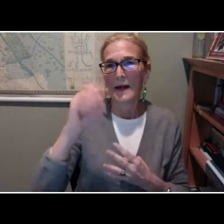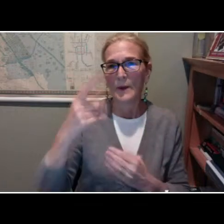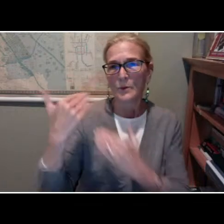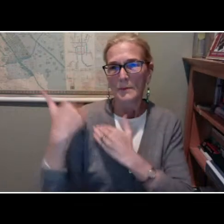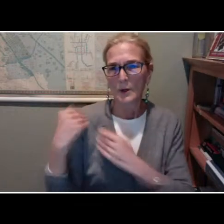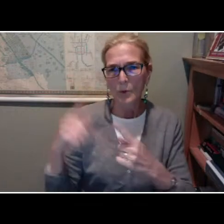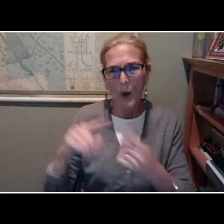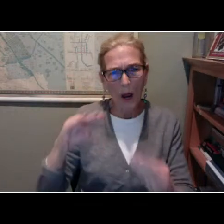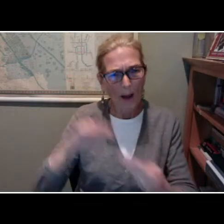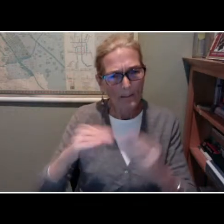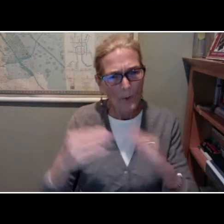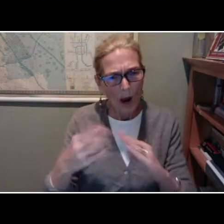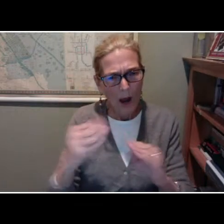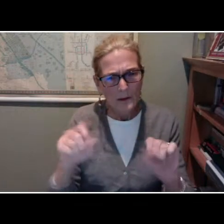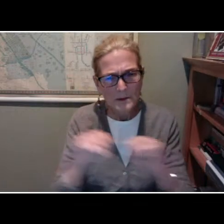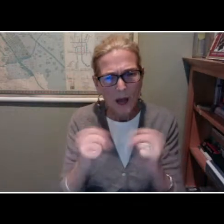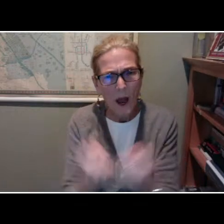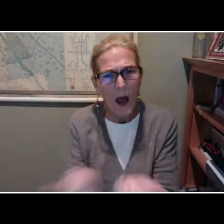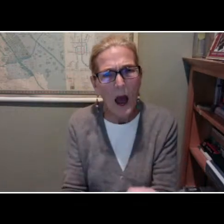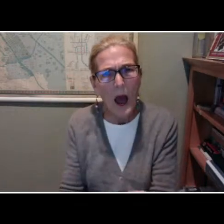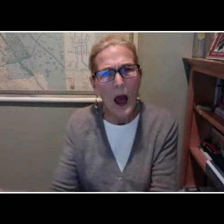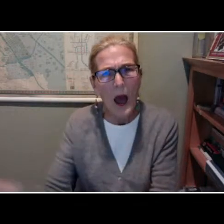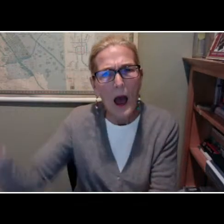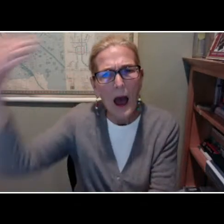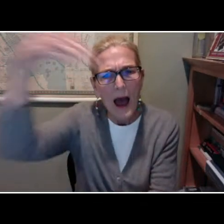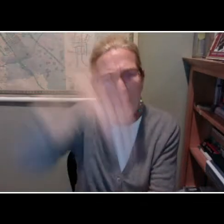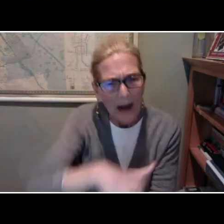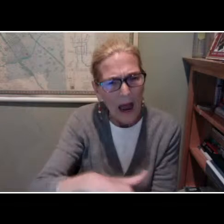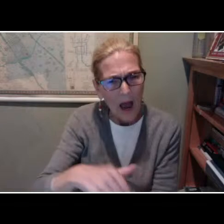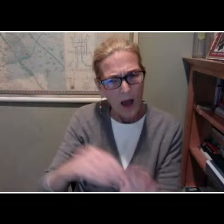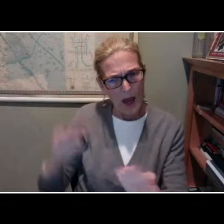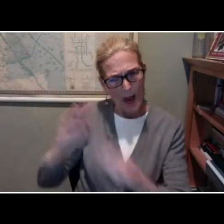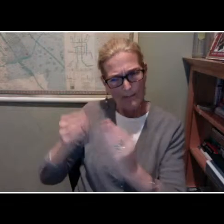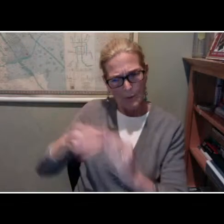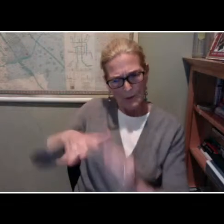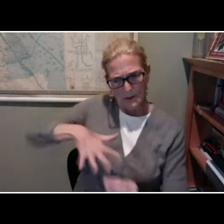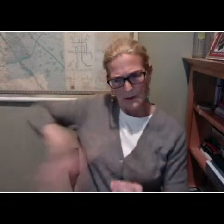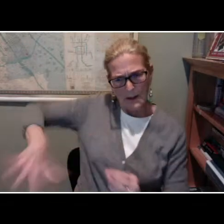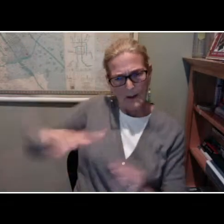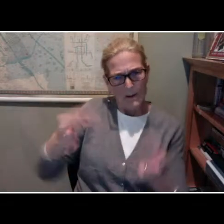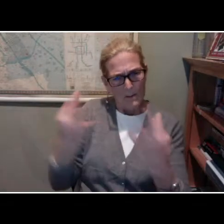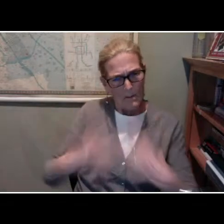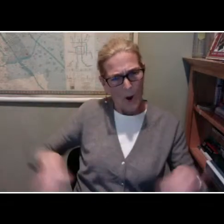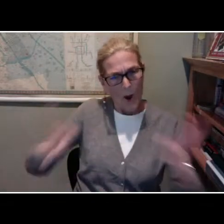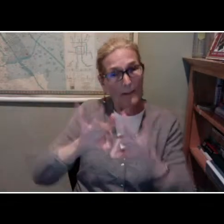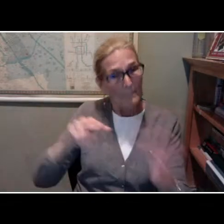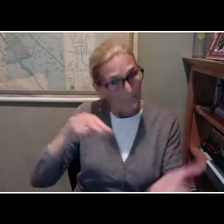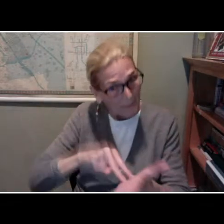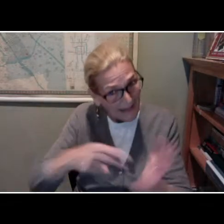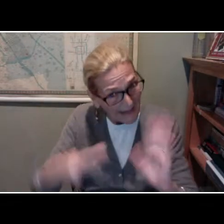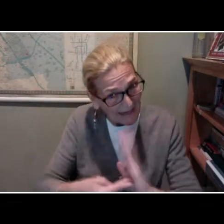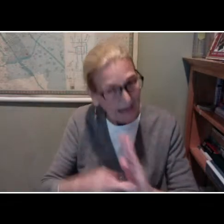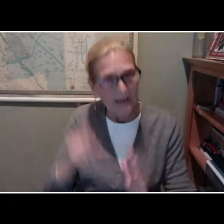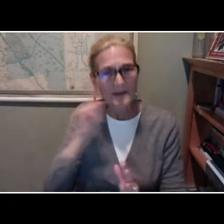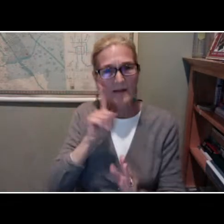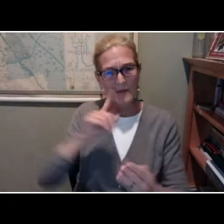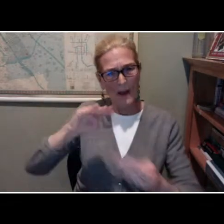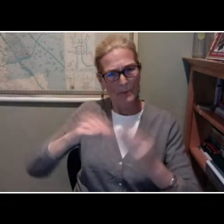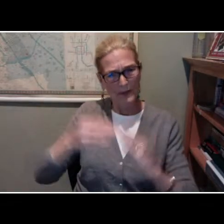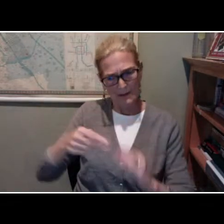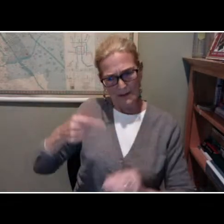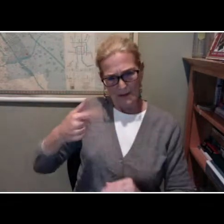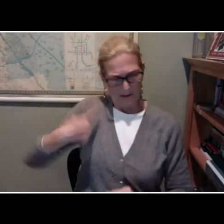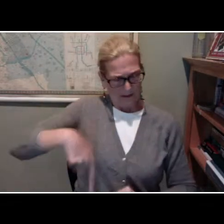work environment. And their 4th being the ethical responsibilities to community and society. Again,